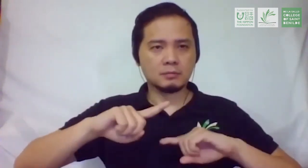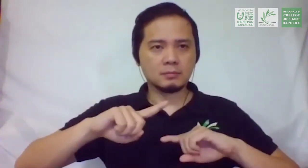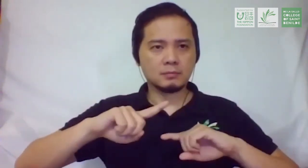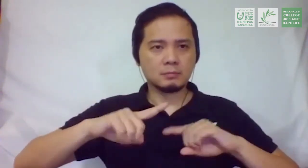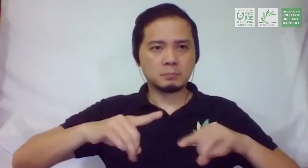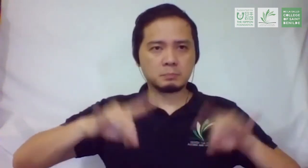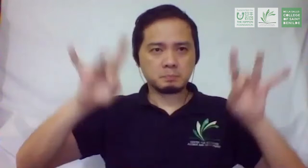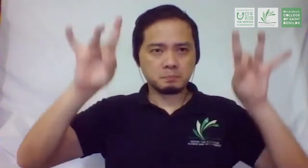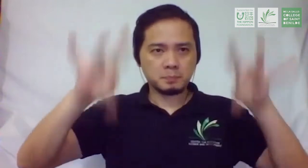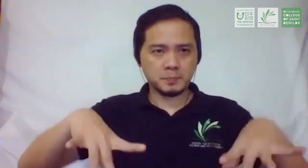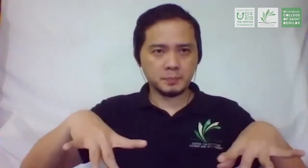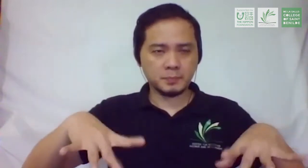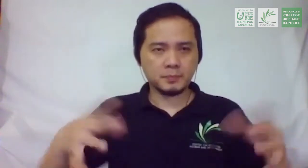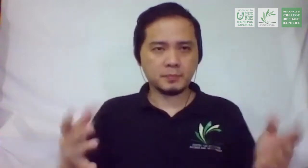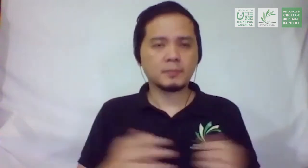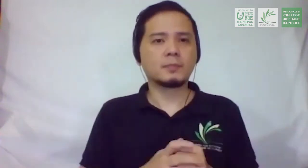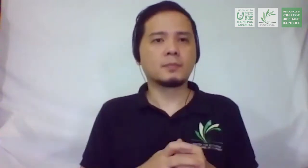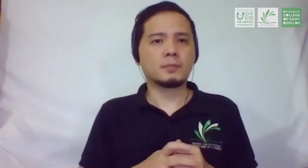You will have a difference